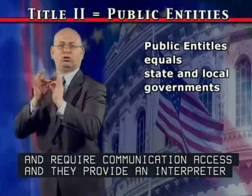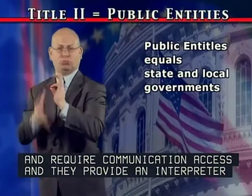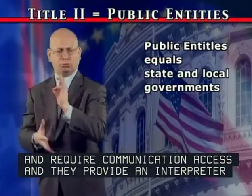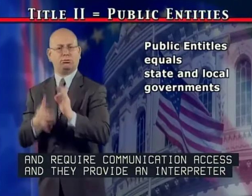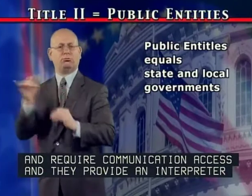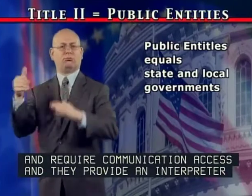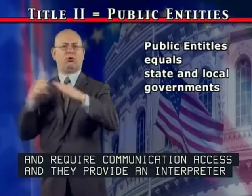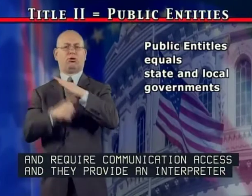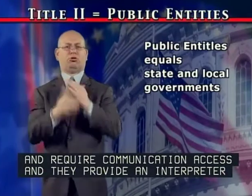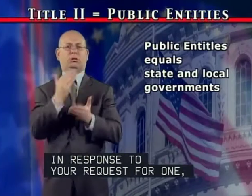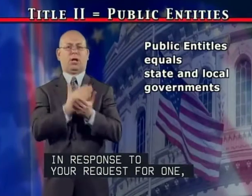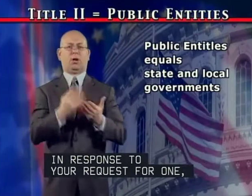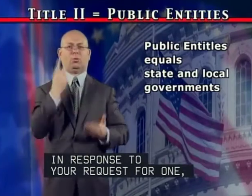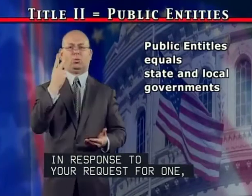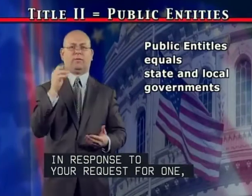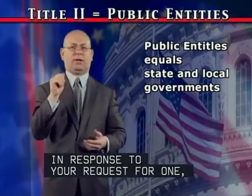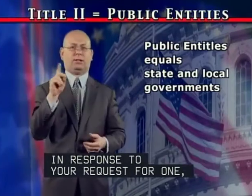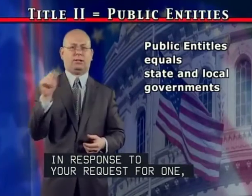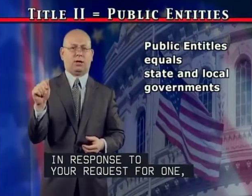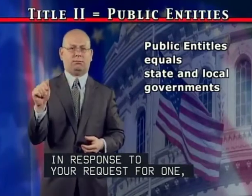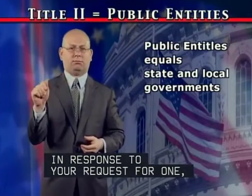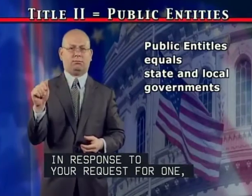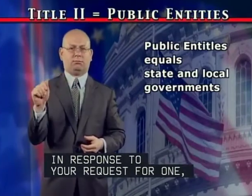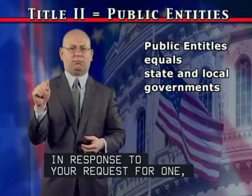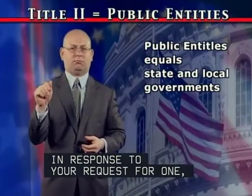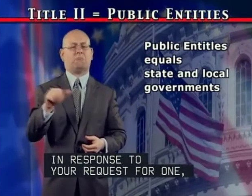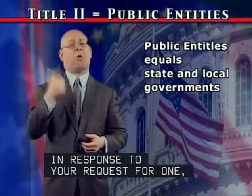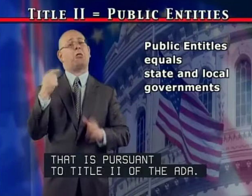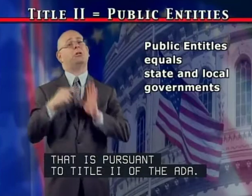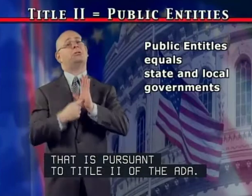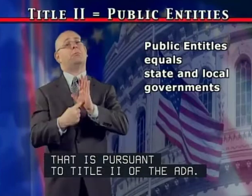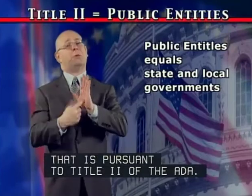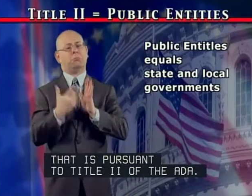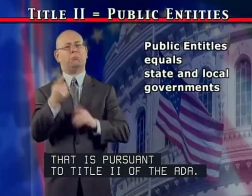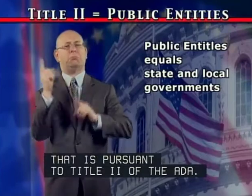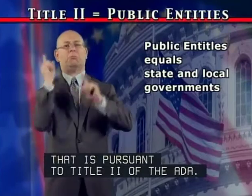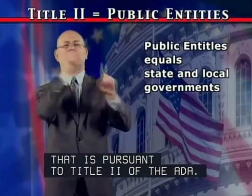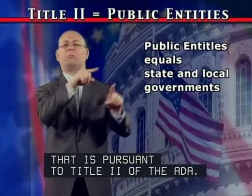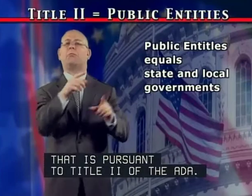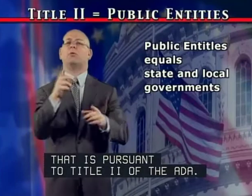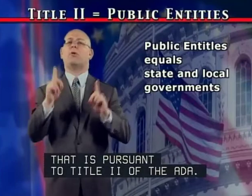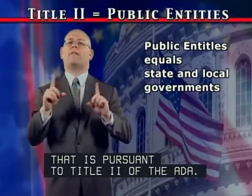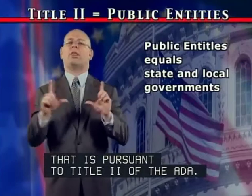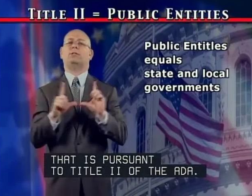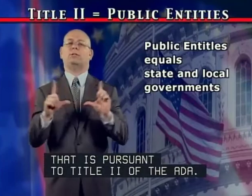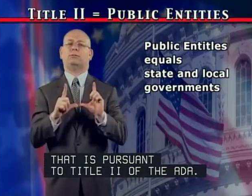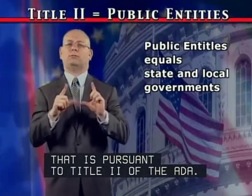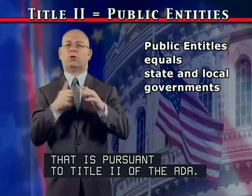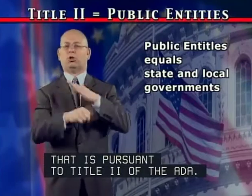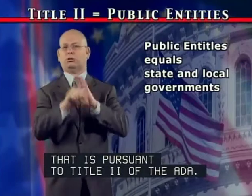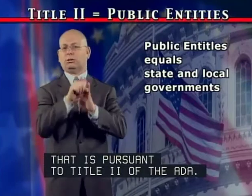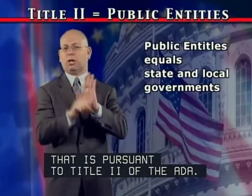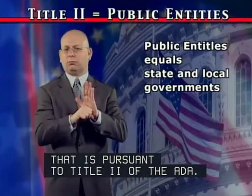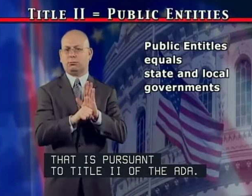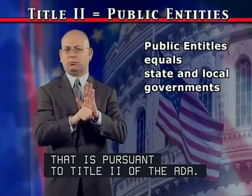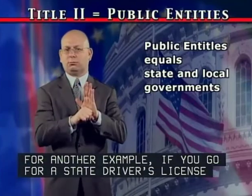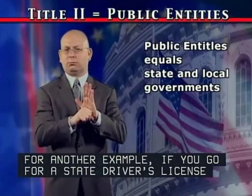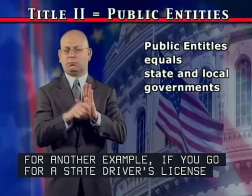and they provide an interpreter in response to your request for one, that is pursuant to Title II of the ADA. For